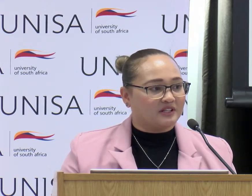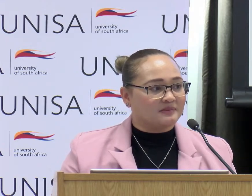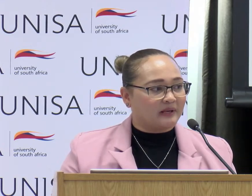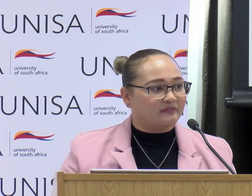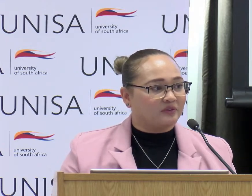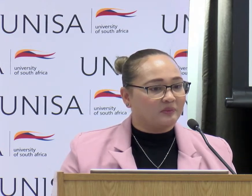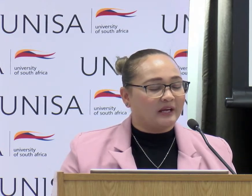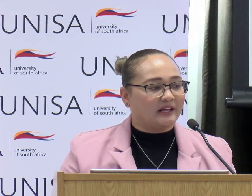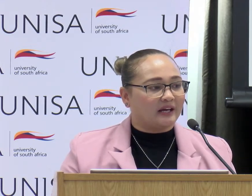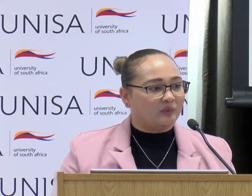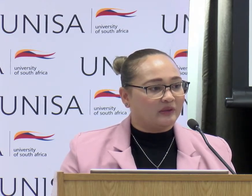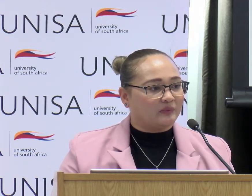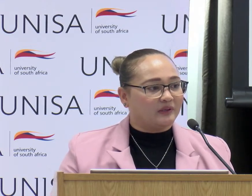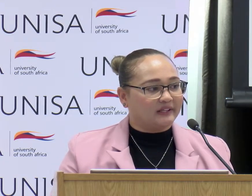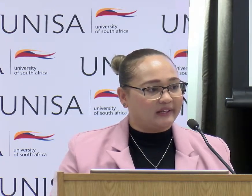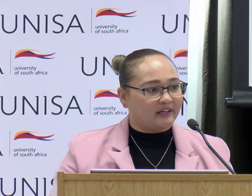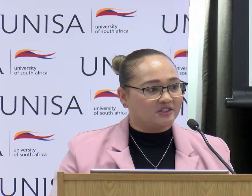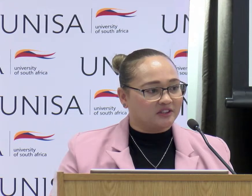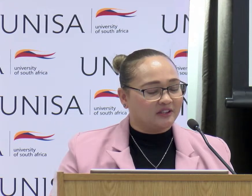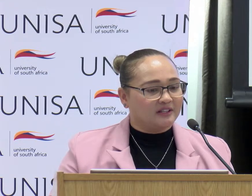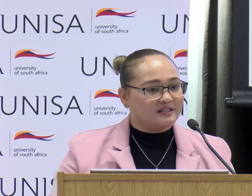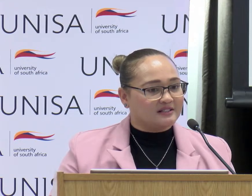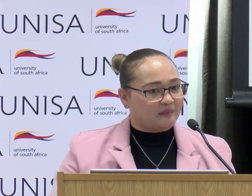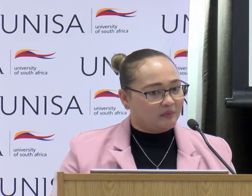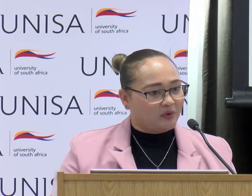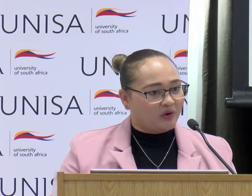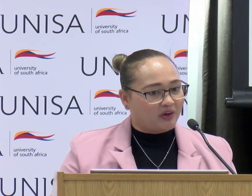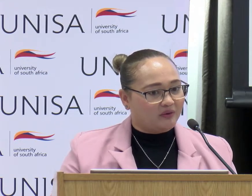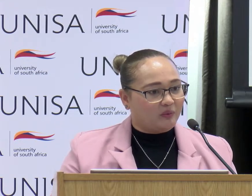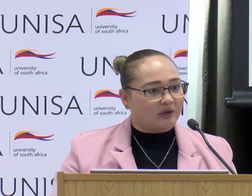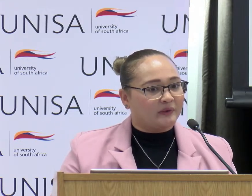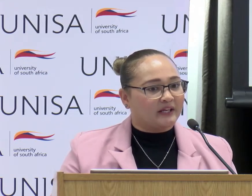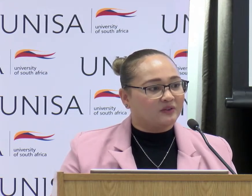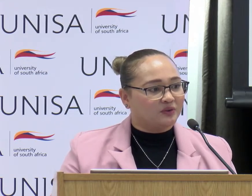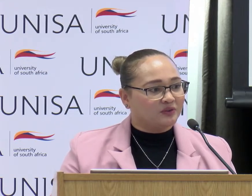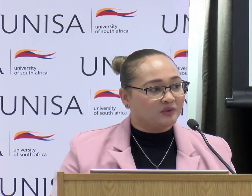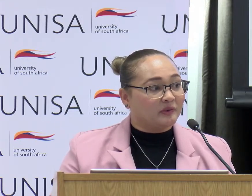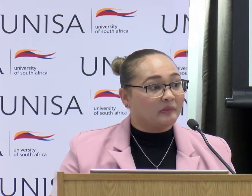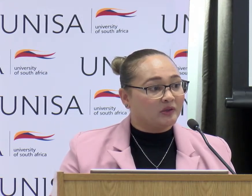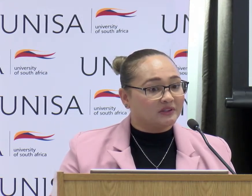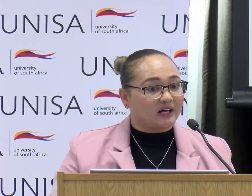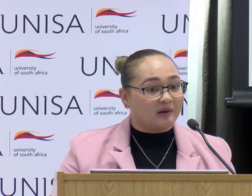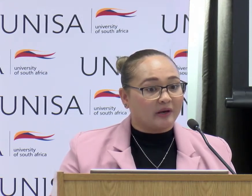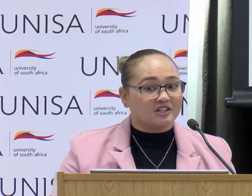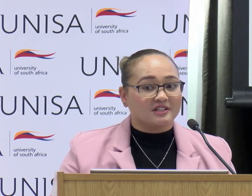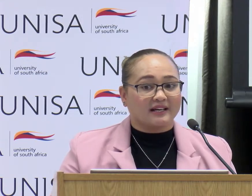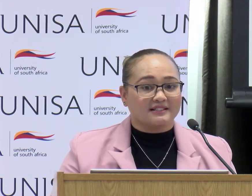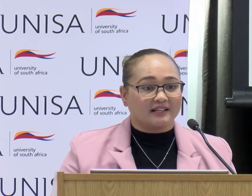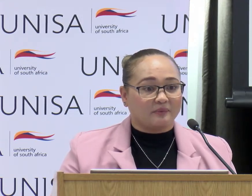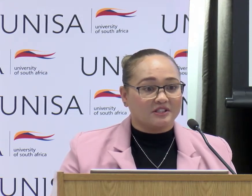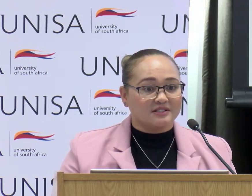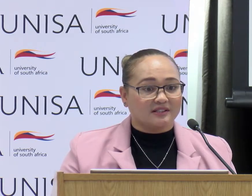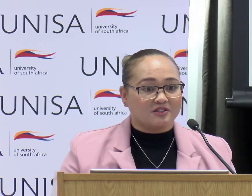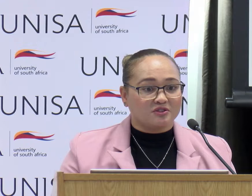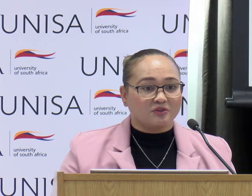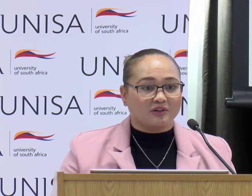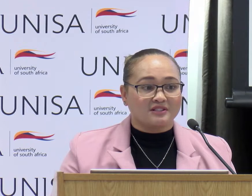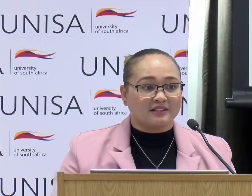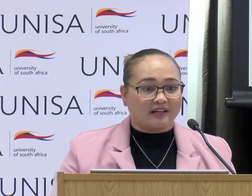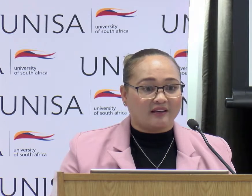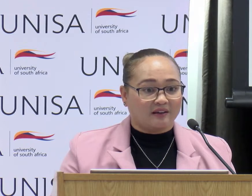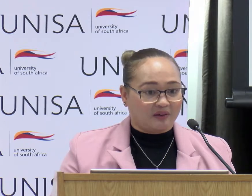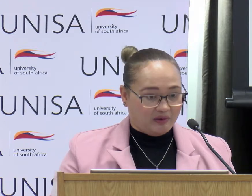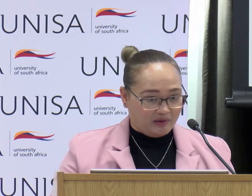happy for this platform, and I hope that we'll engage some more on what we can do to promote our marginalized languages. They should